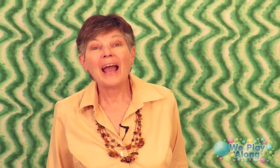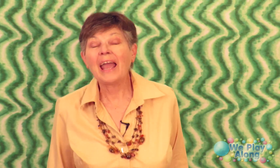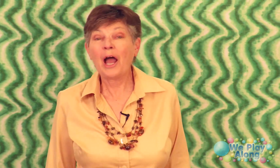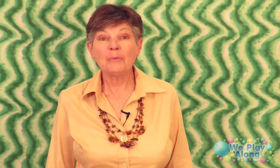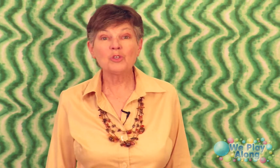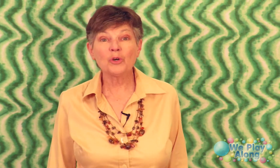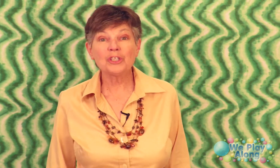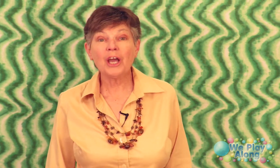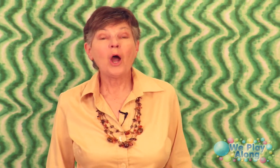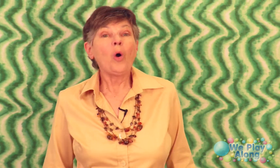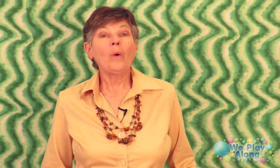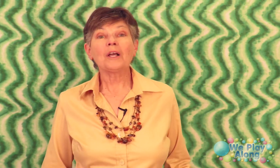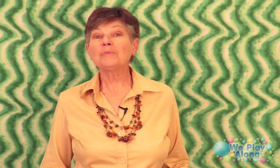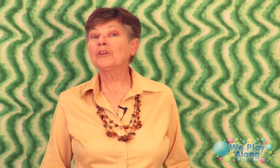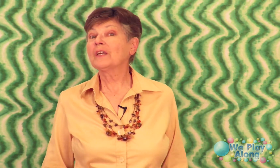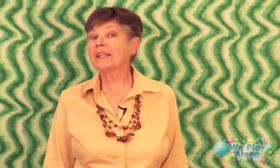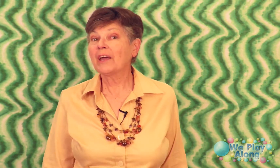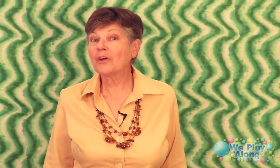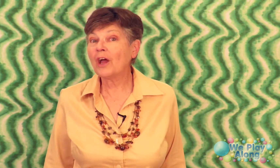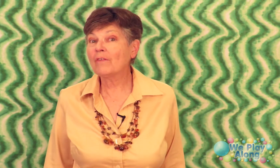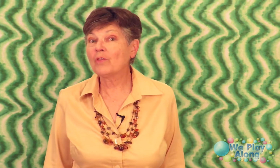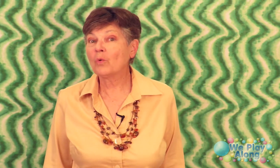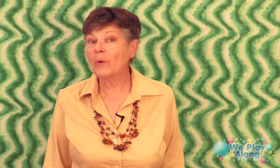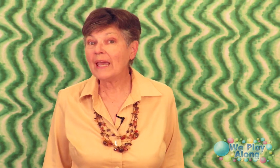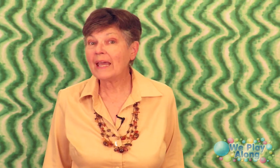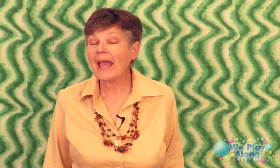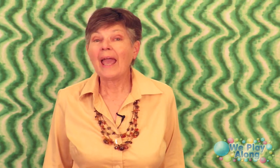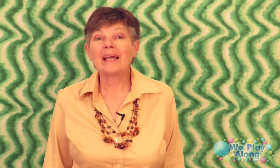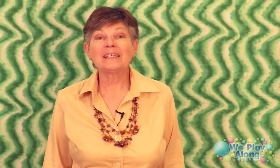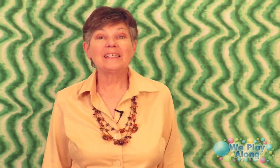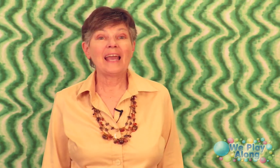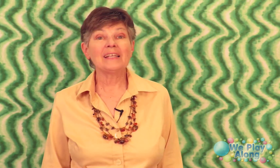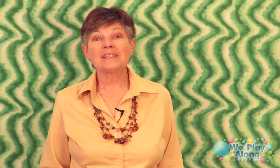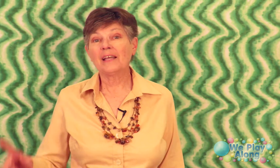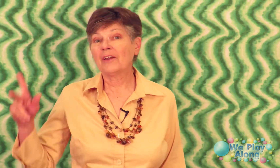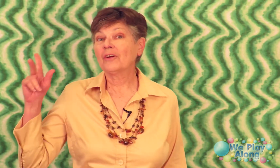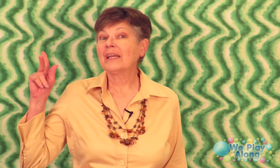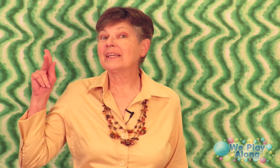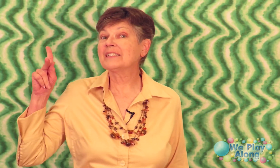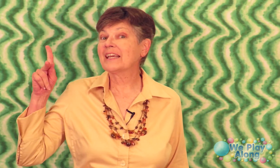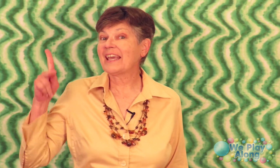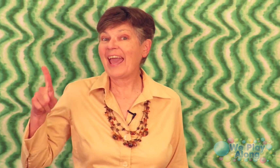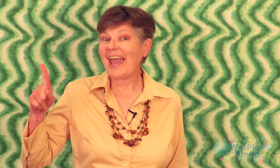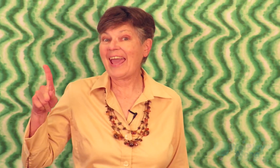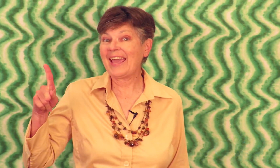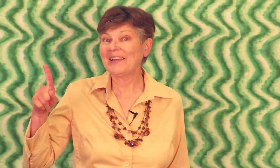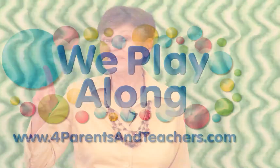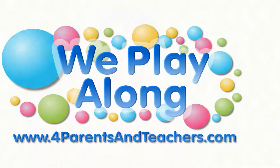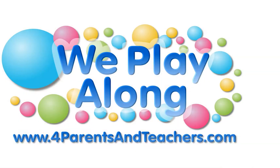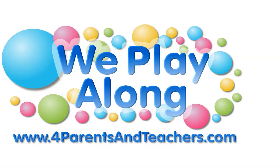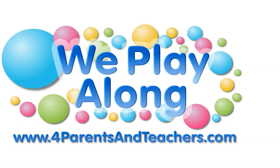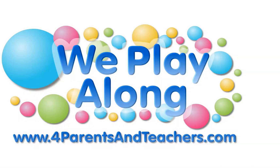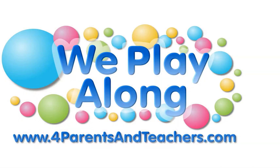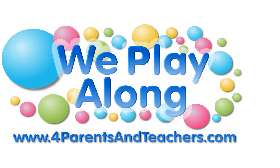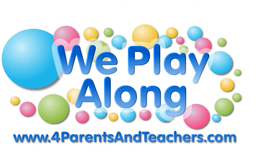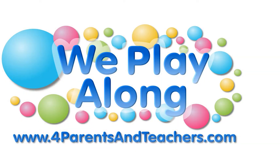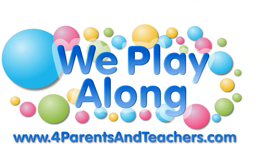Hi, I'm Georgia. Welcome to the letter of the week, and today's letter is K. Play, play, play